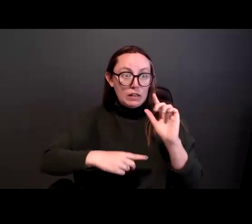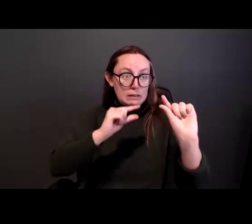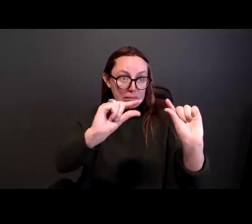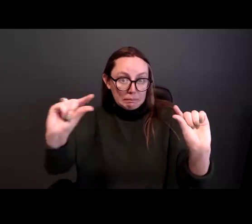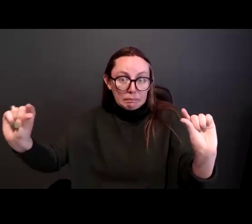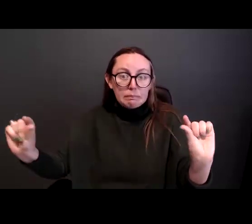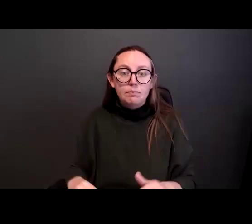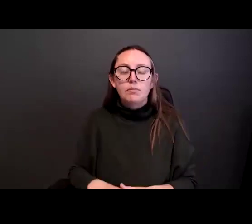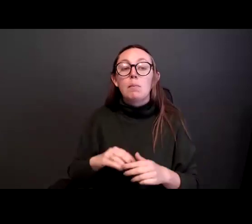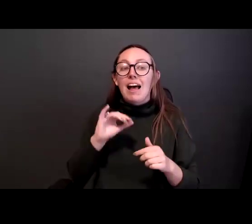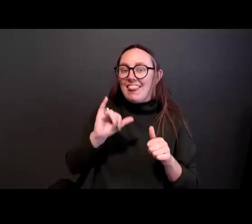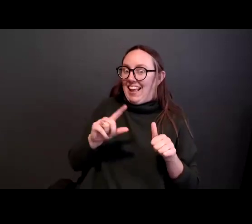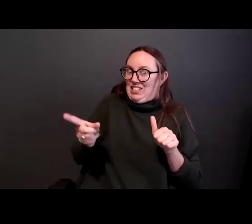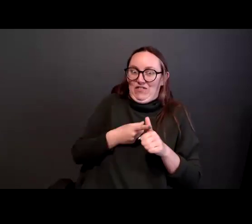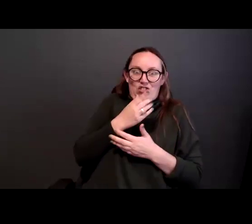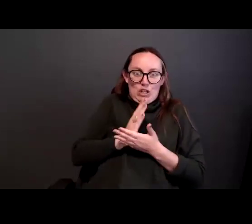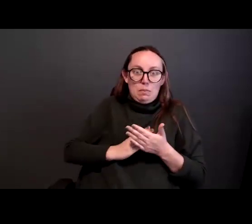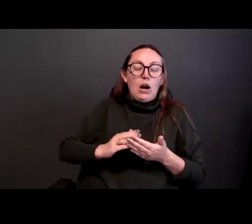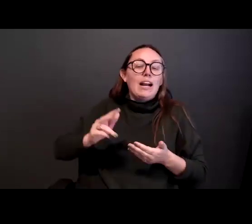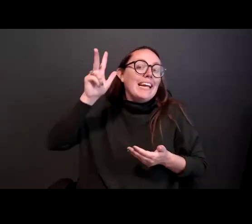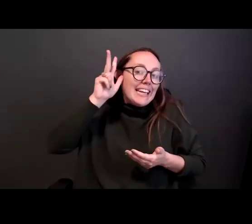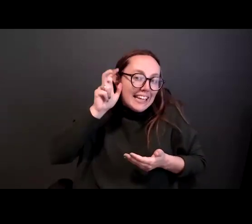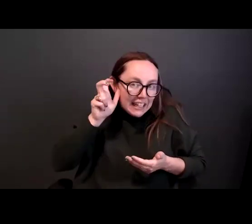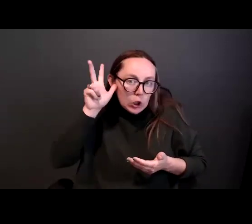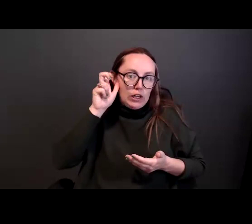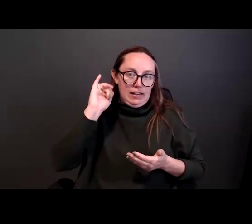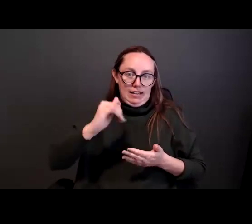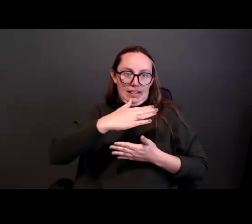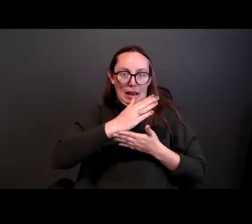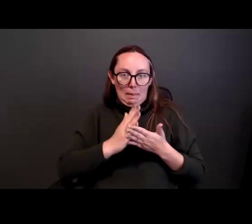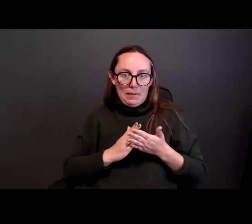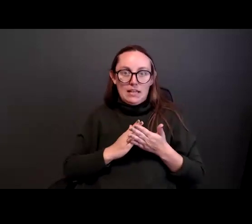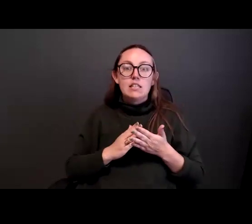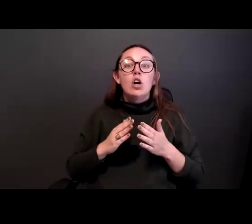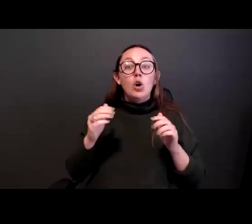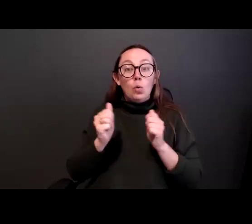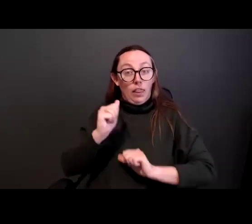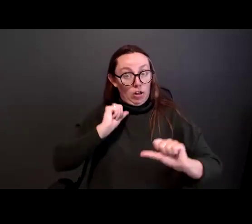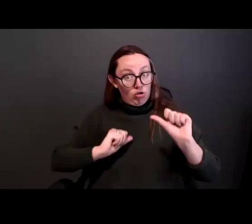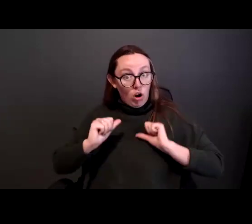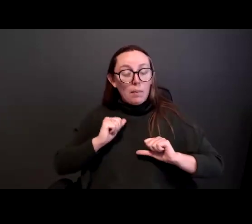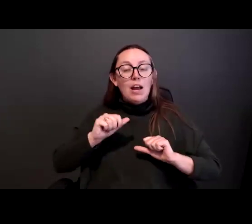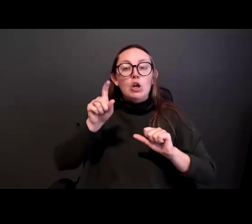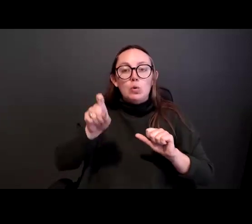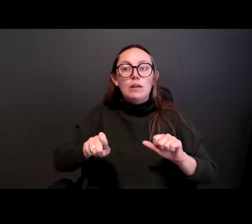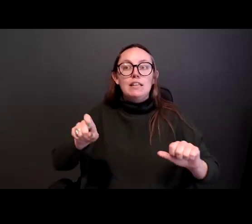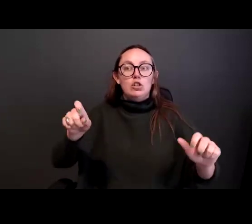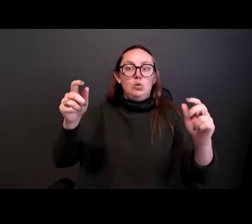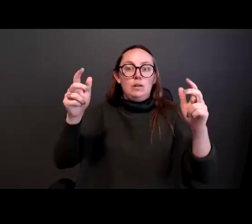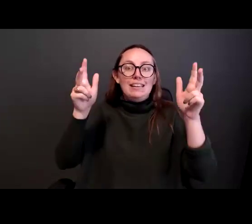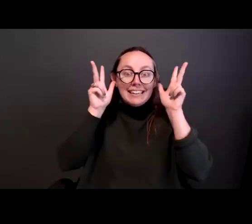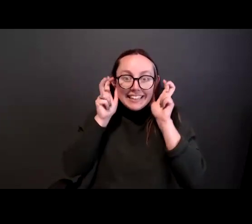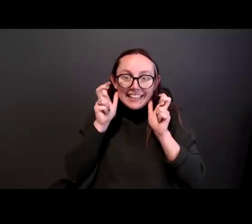with drama, you need to hear it rather than just see it, because drama is meant to be performed